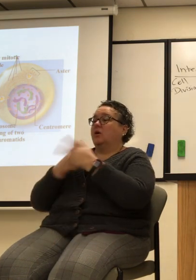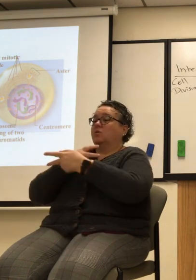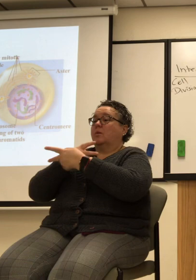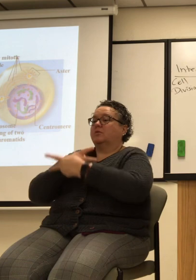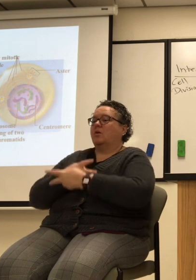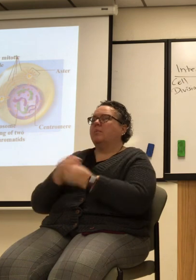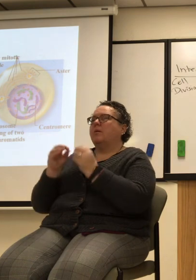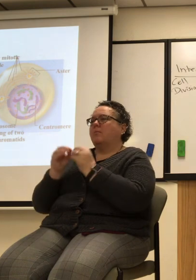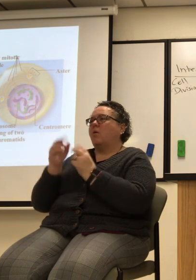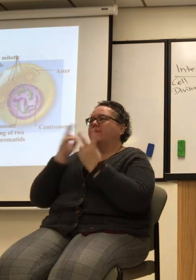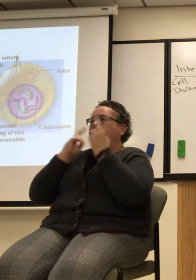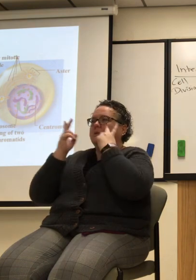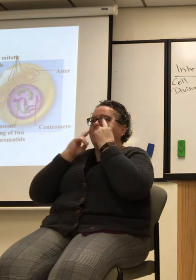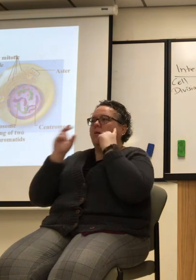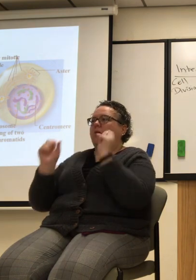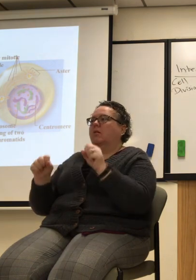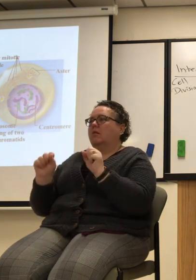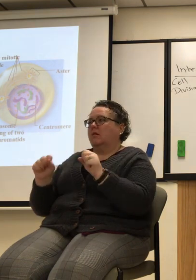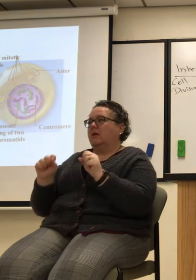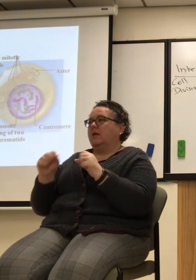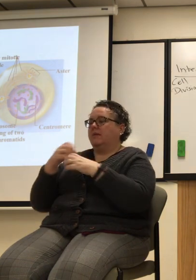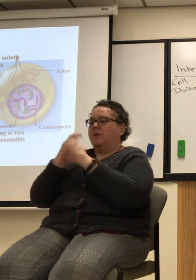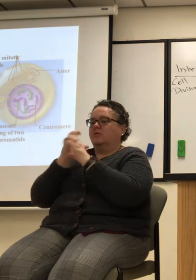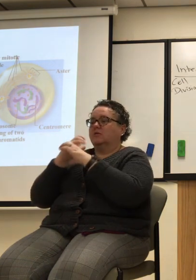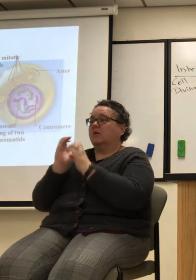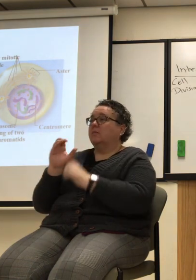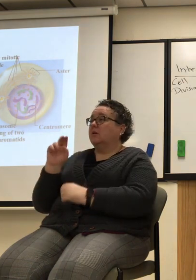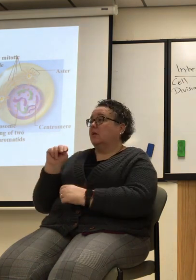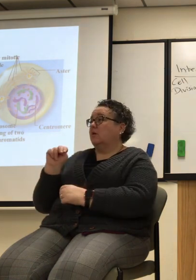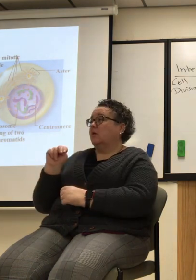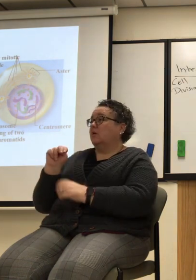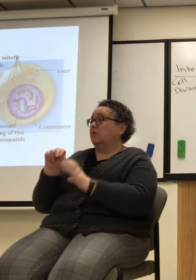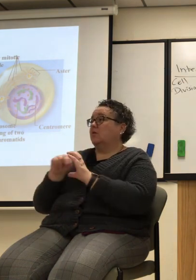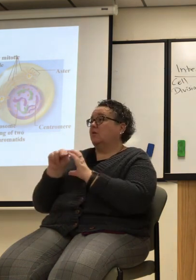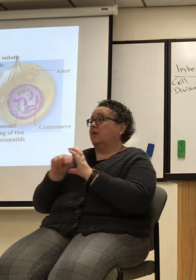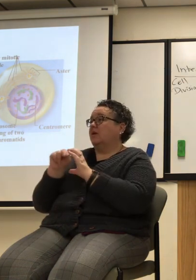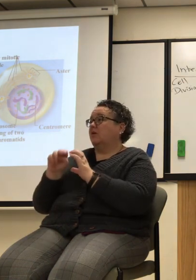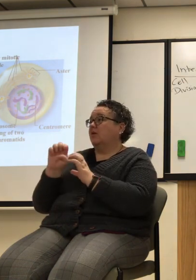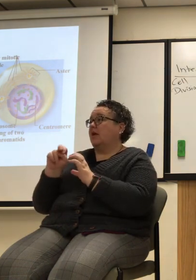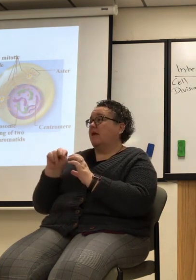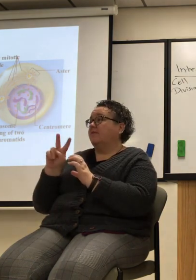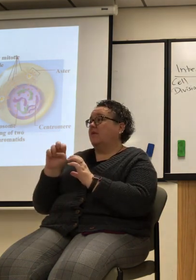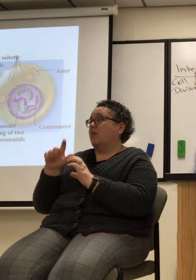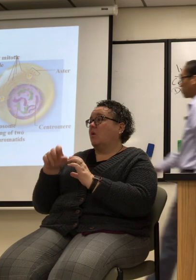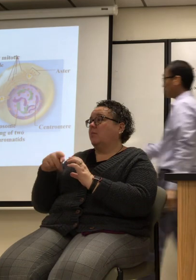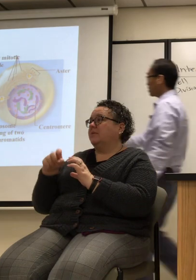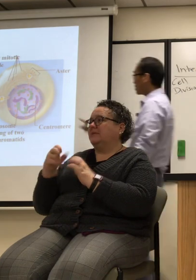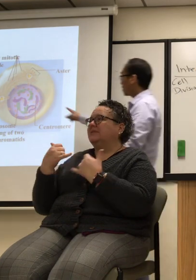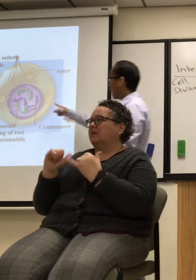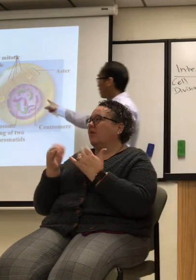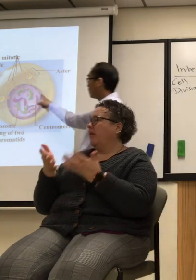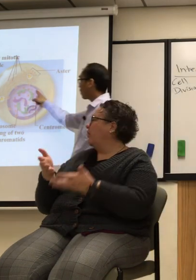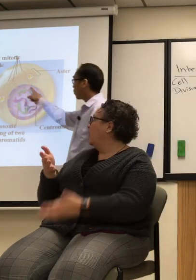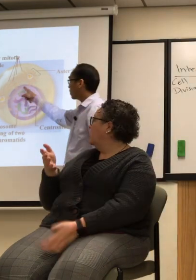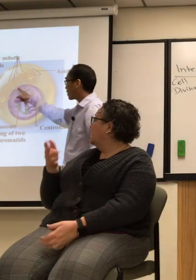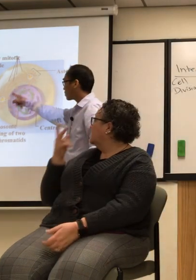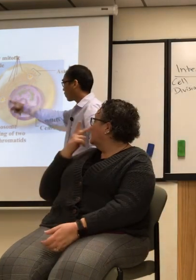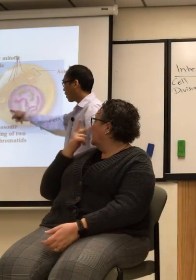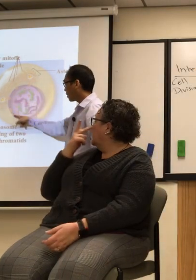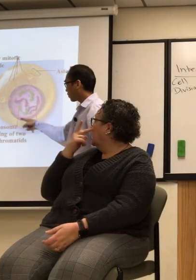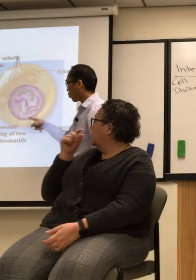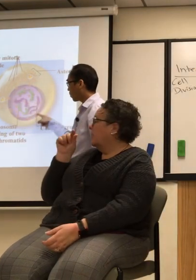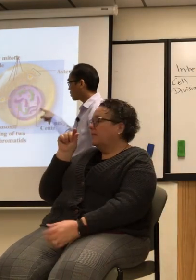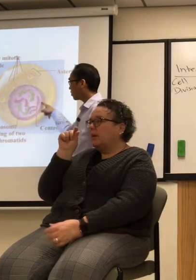microscope. The nuclear envelope's still there. I still see it. In case you don't know, this envelope